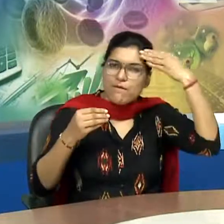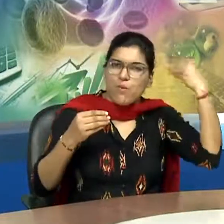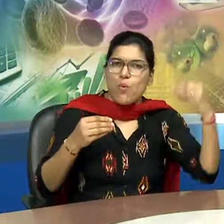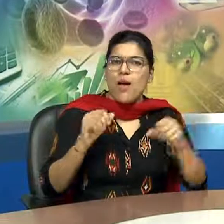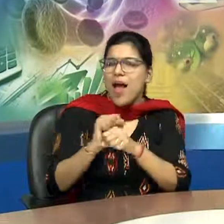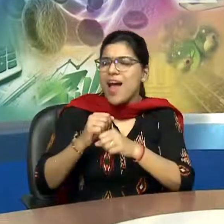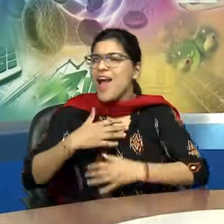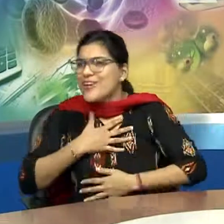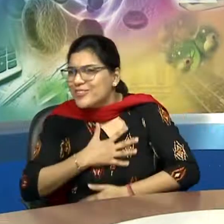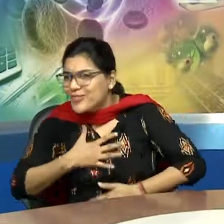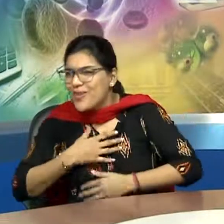and also